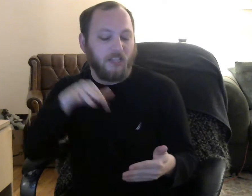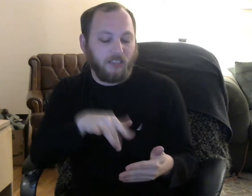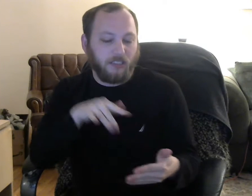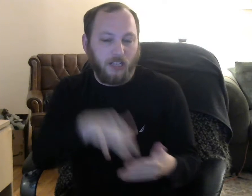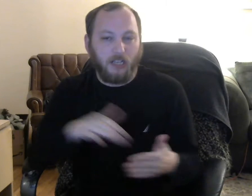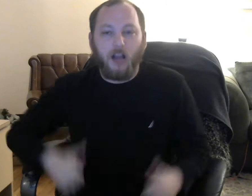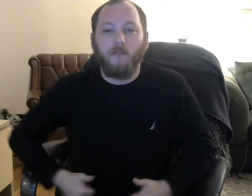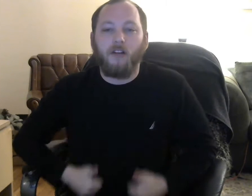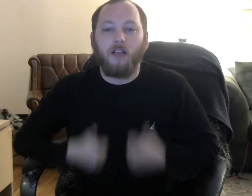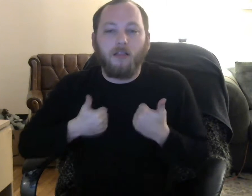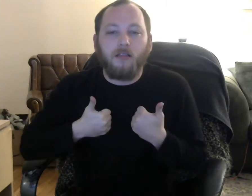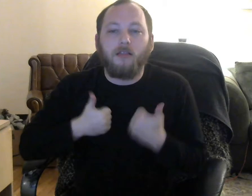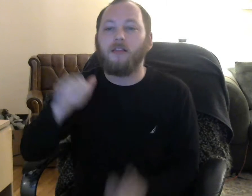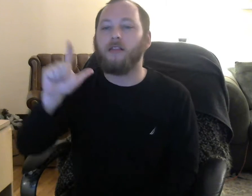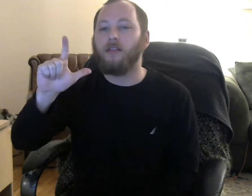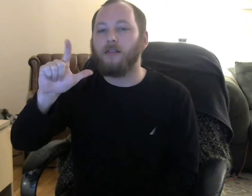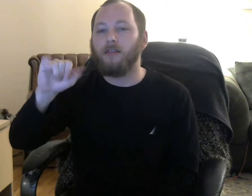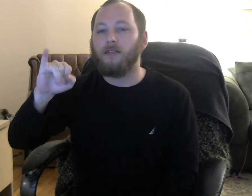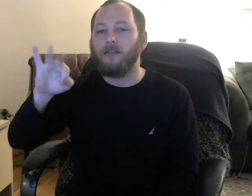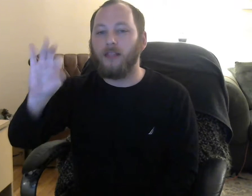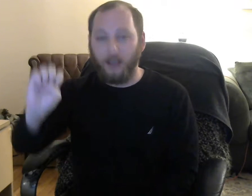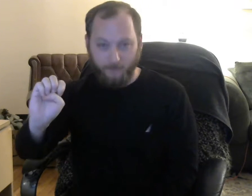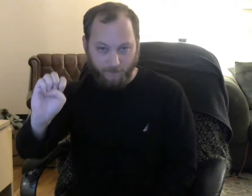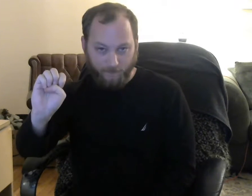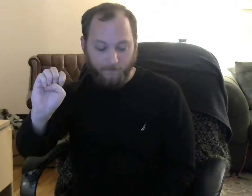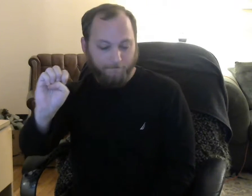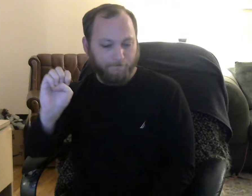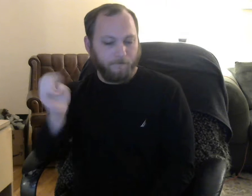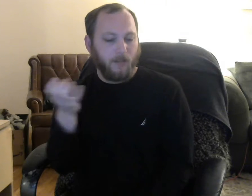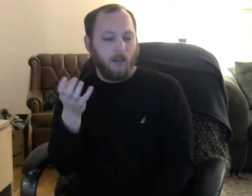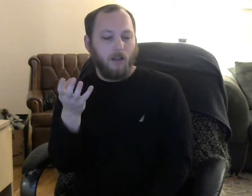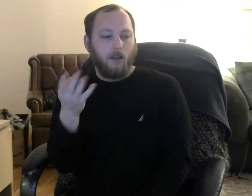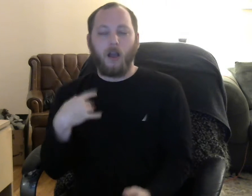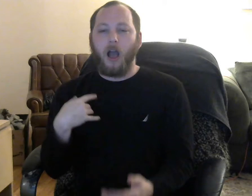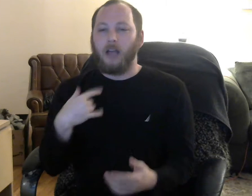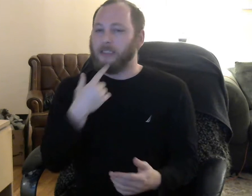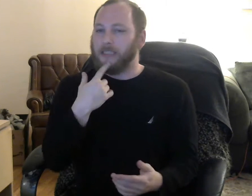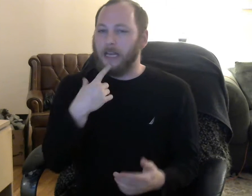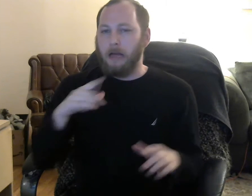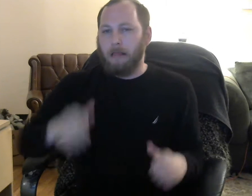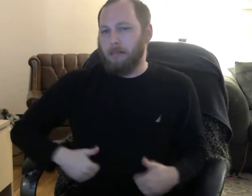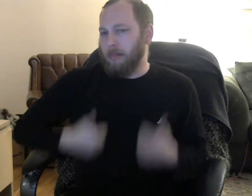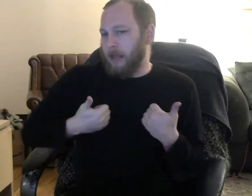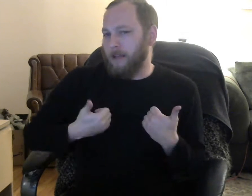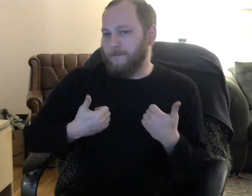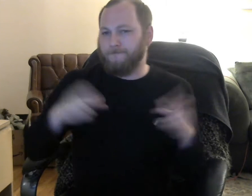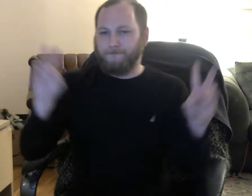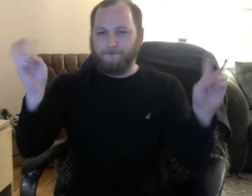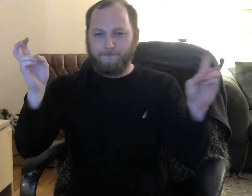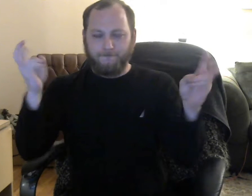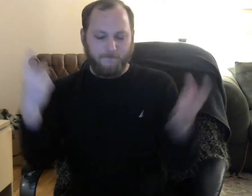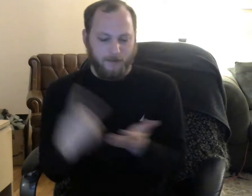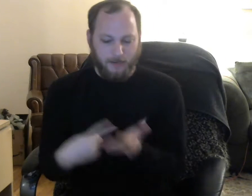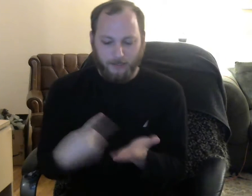life. And when I say life, I'm not just talking about us, human beings, I'm talking about all animals, I'm talking about plants, I'm talking